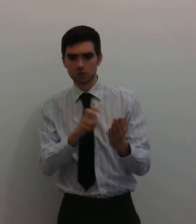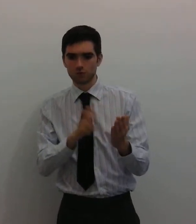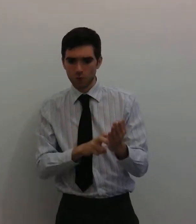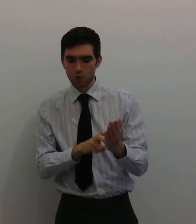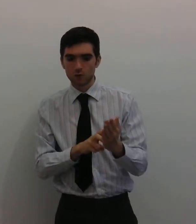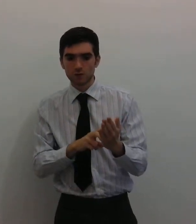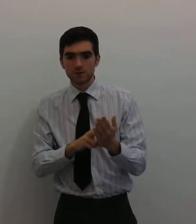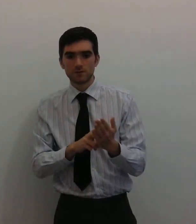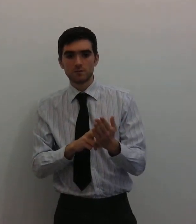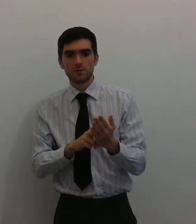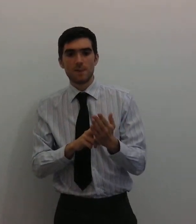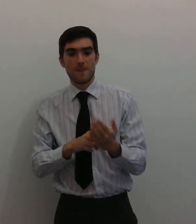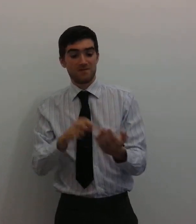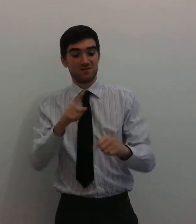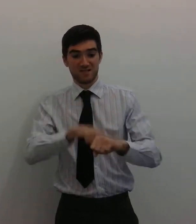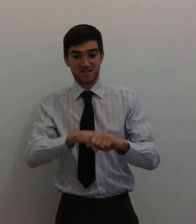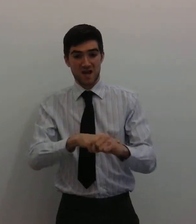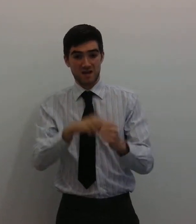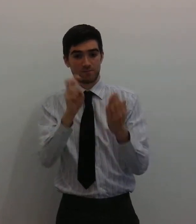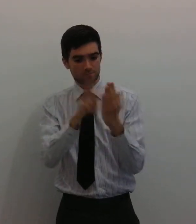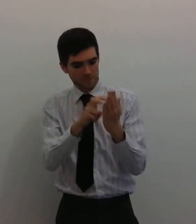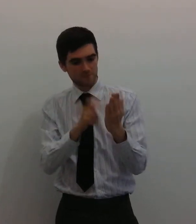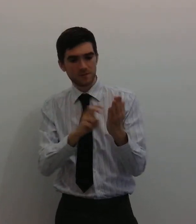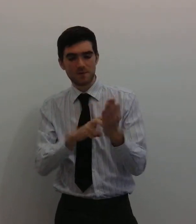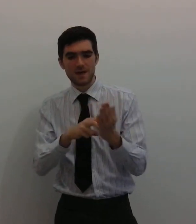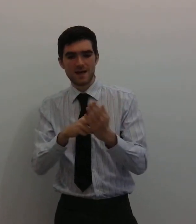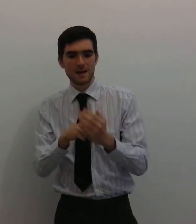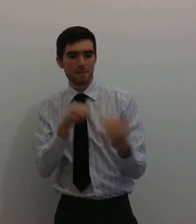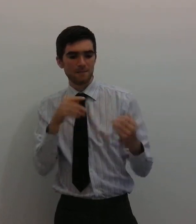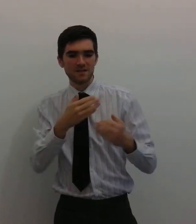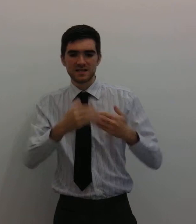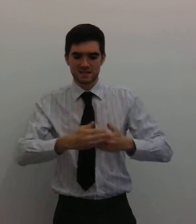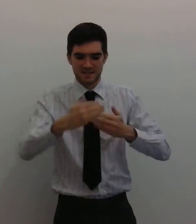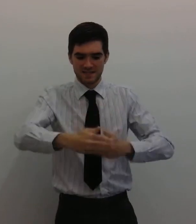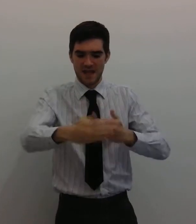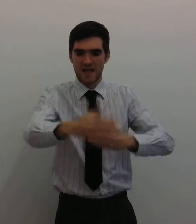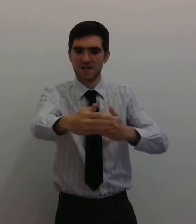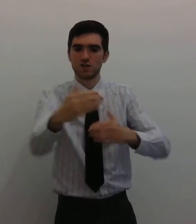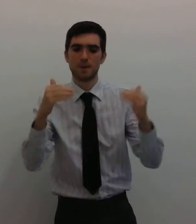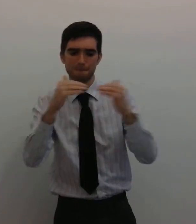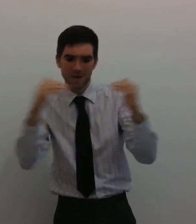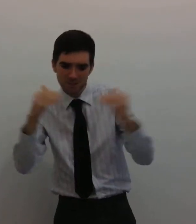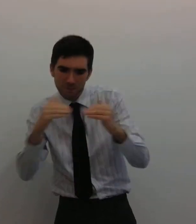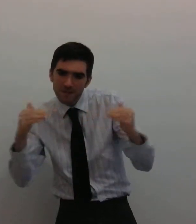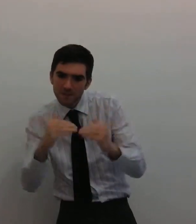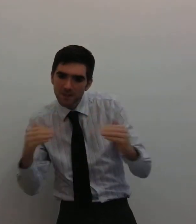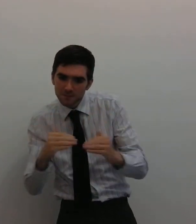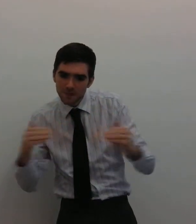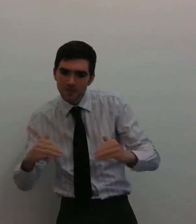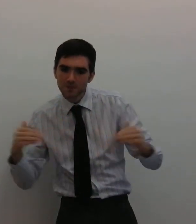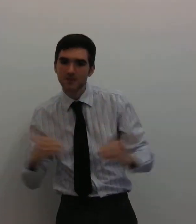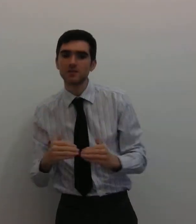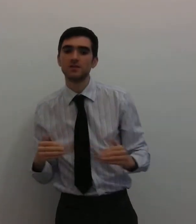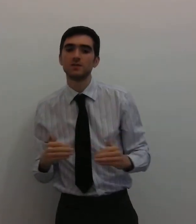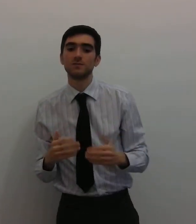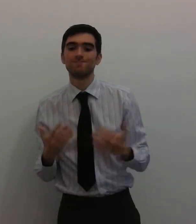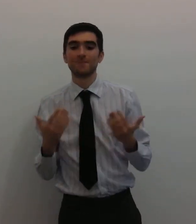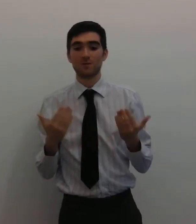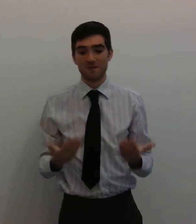the time to that particular stage. What we are getting at the moment is the cost team